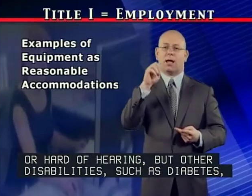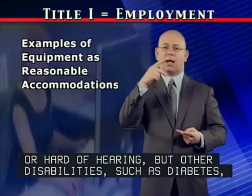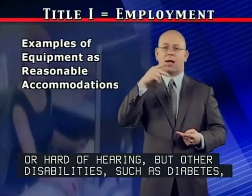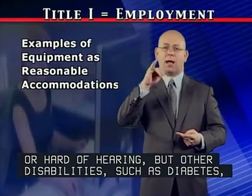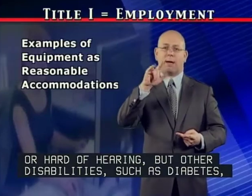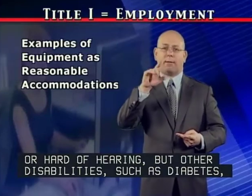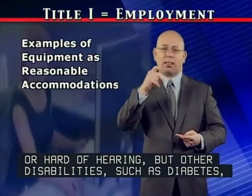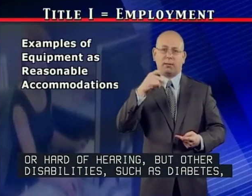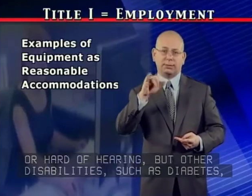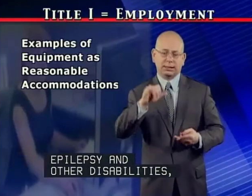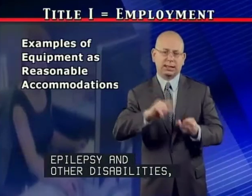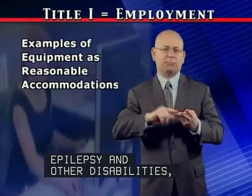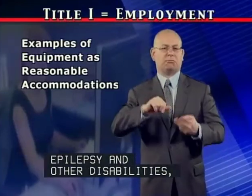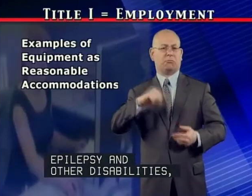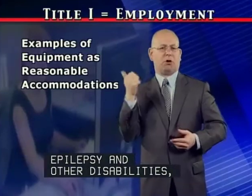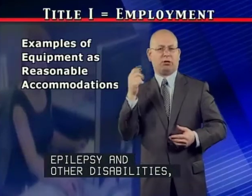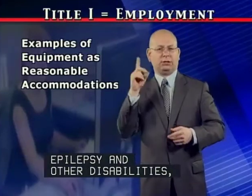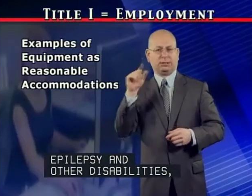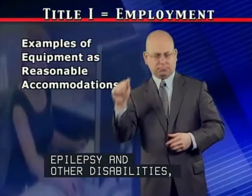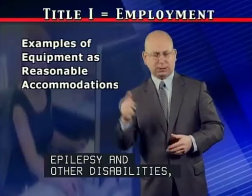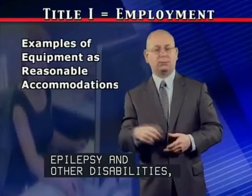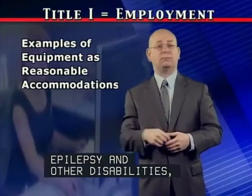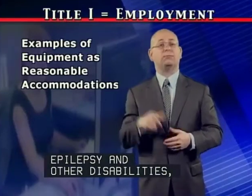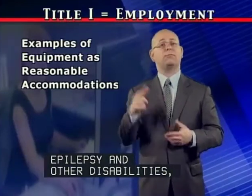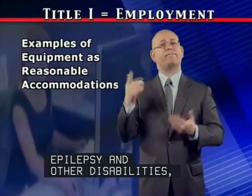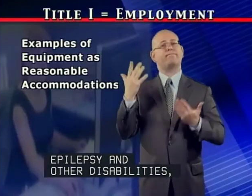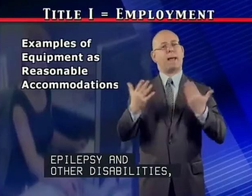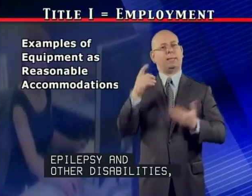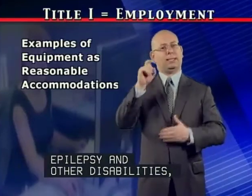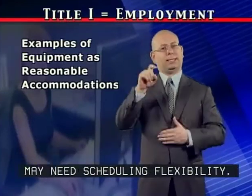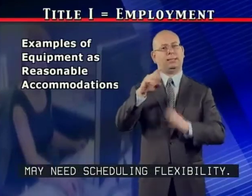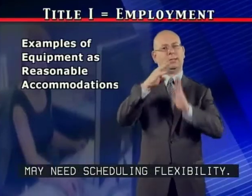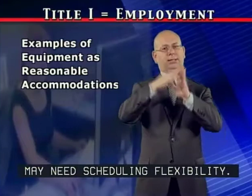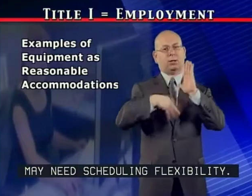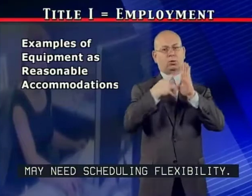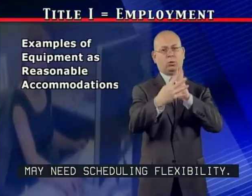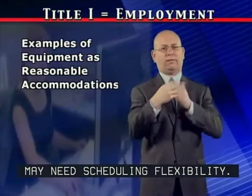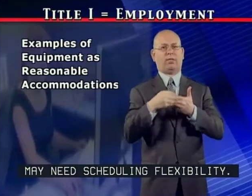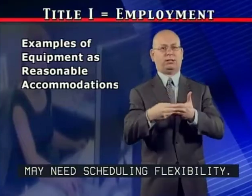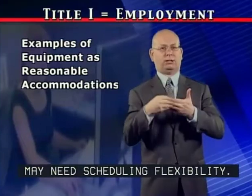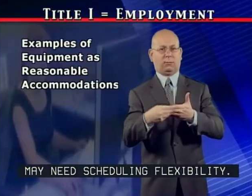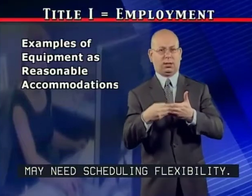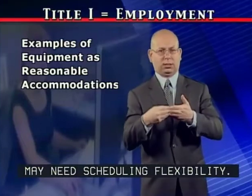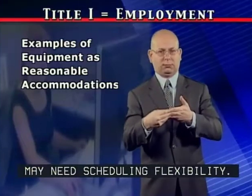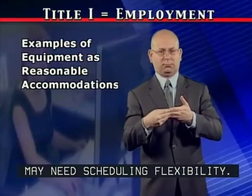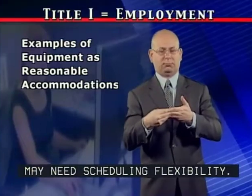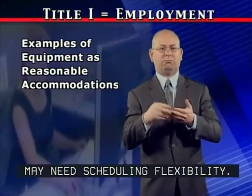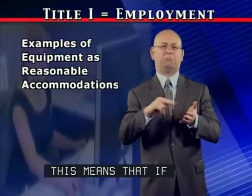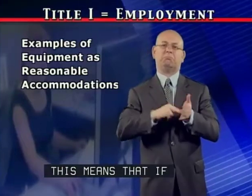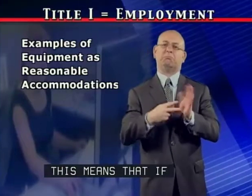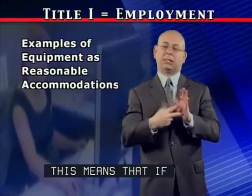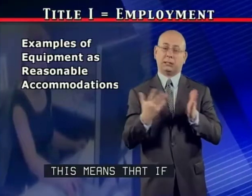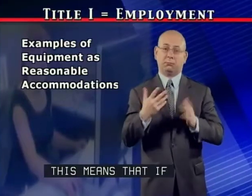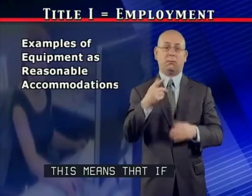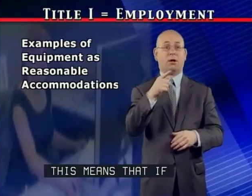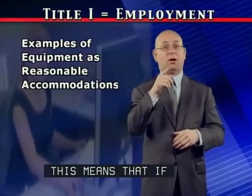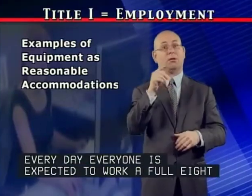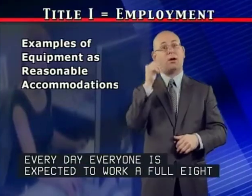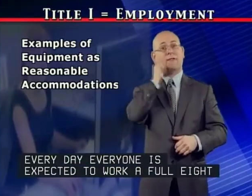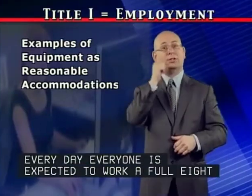as diabetes, epilepsy, and other disabilities may need scheduling flexibility. This means that if every